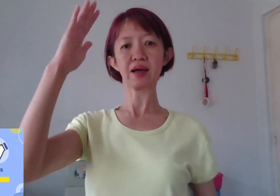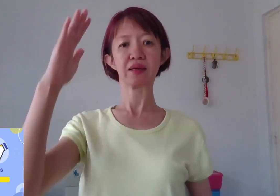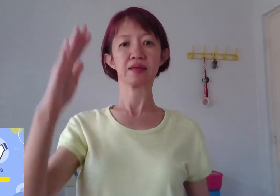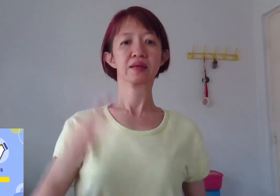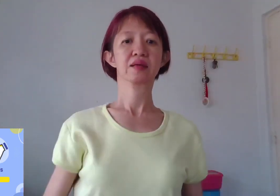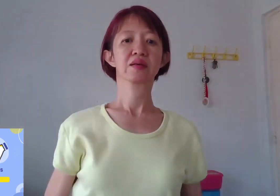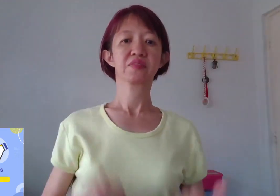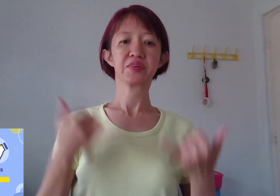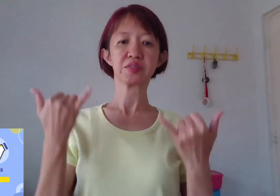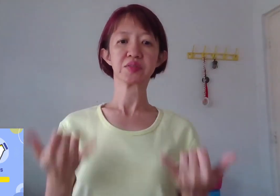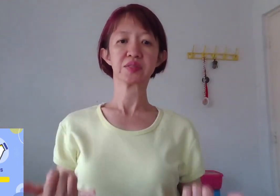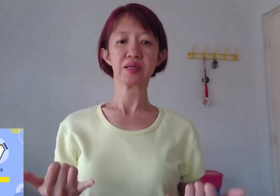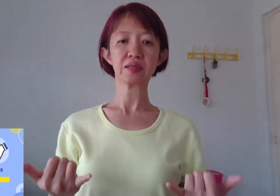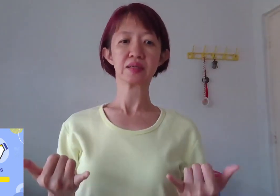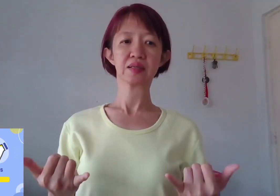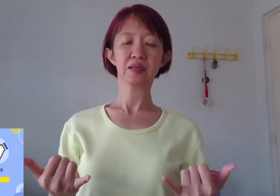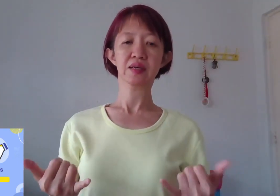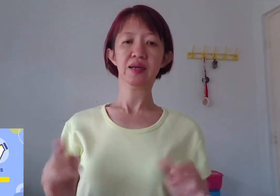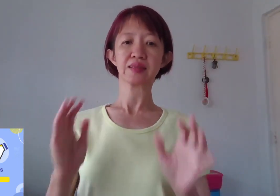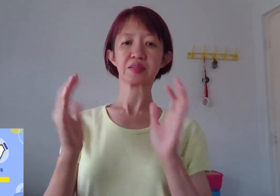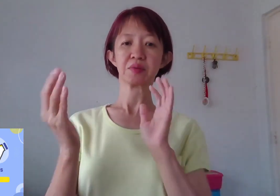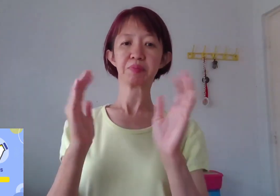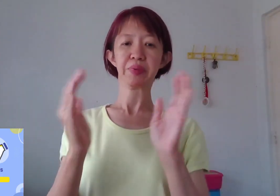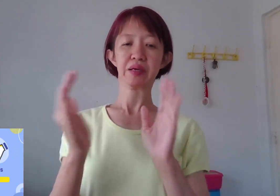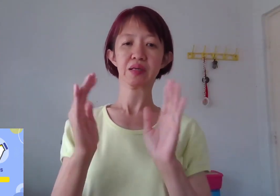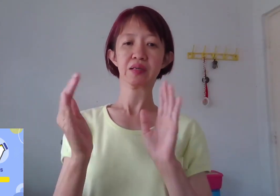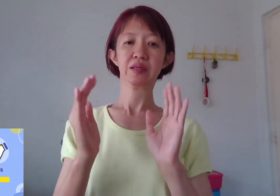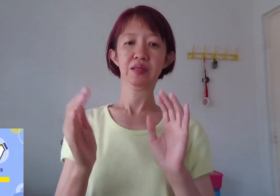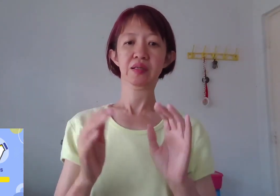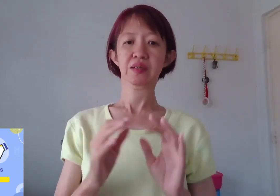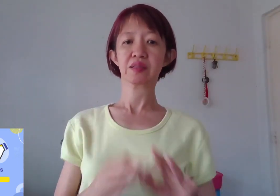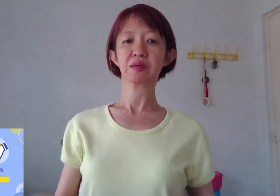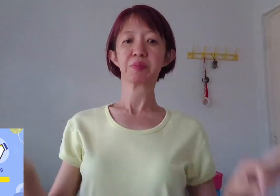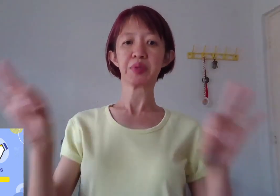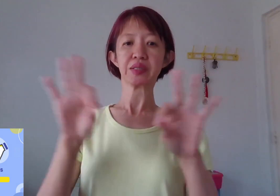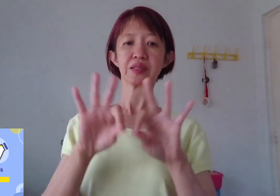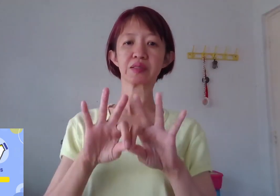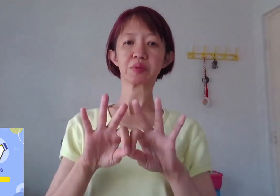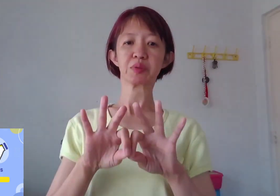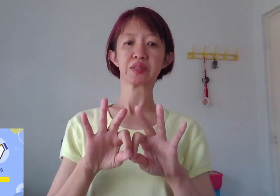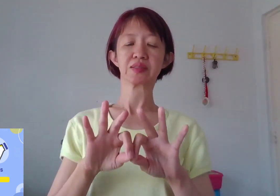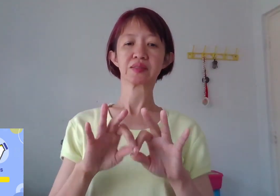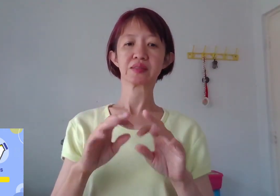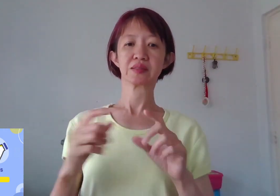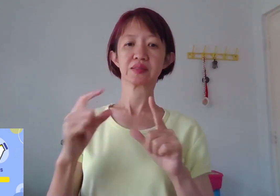Hi! For today, let's compare the important words